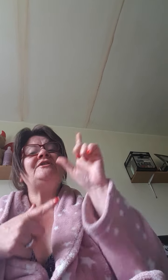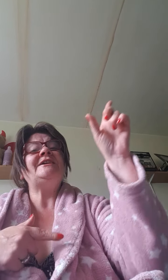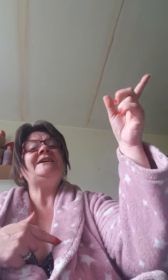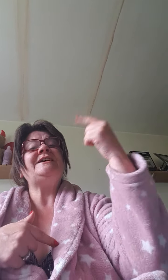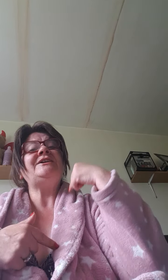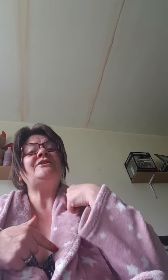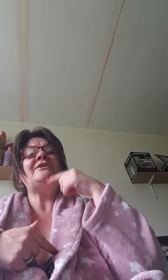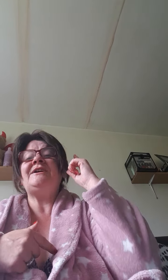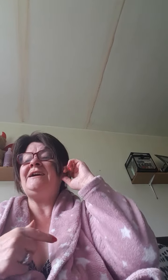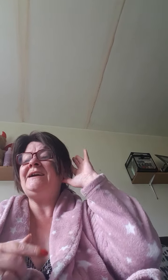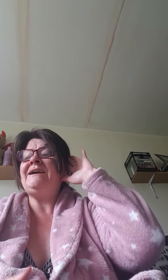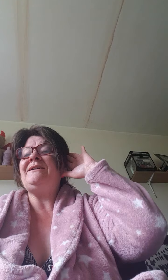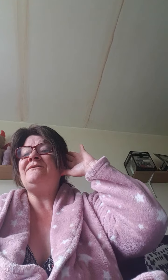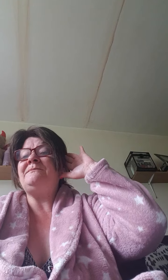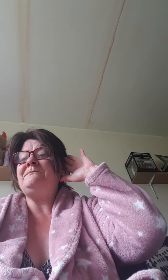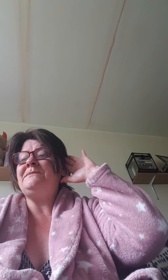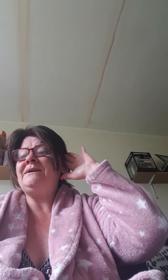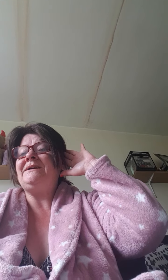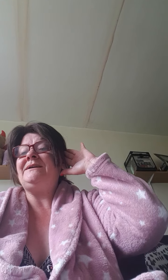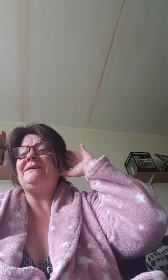Suddenly you're hearing me